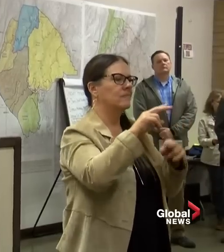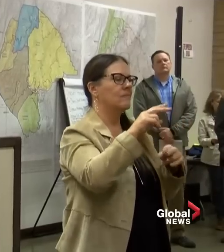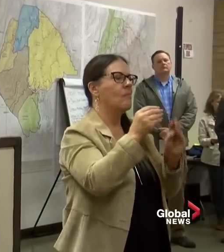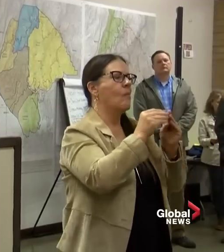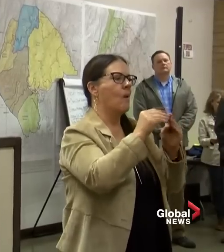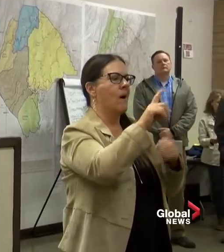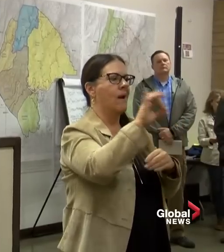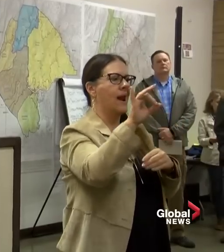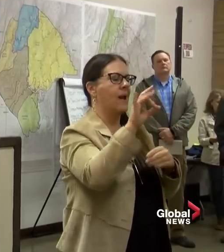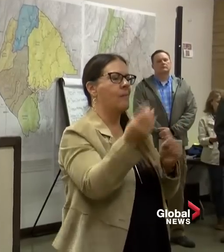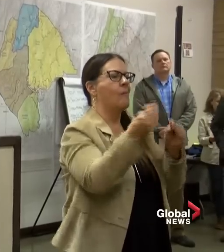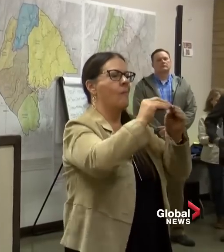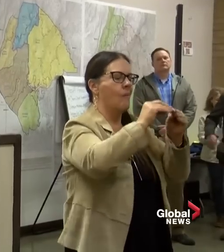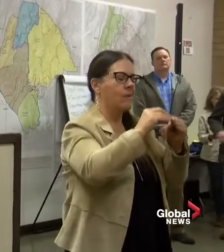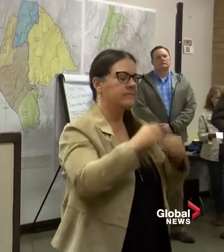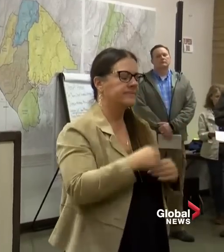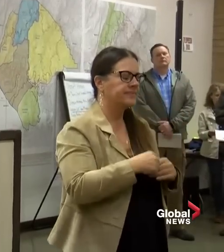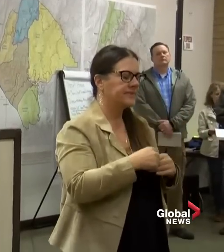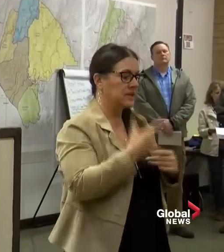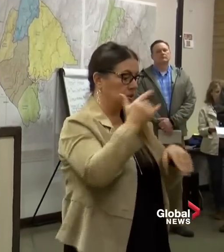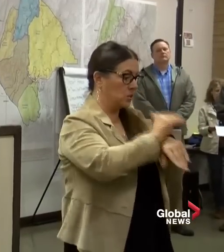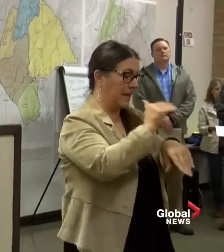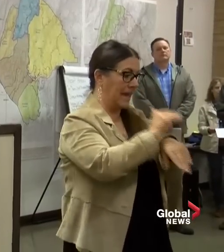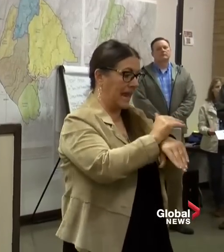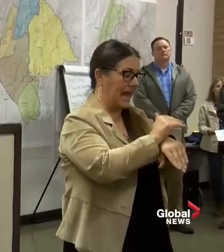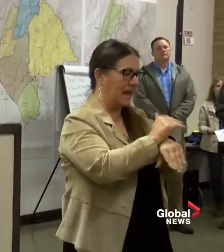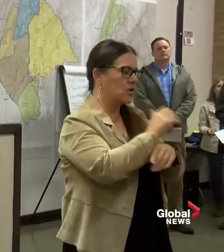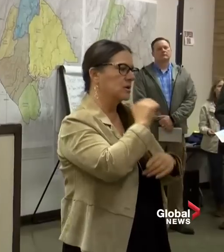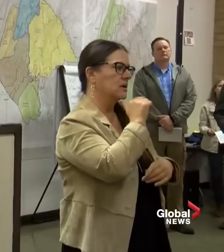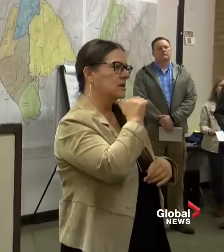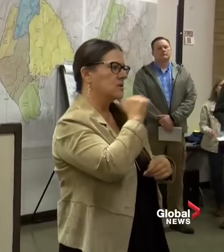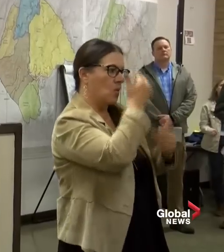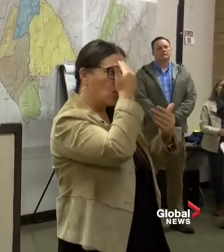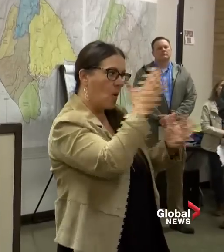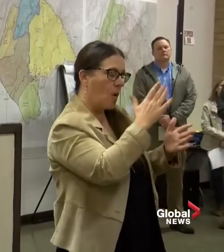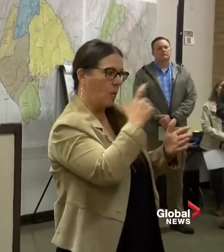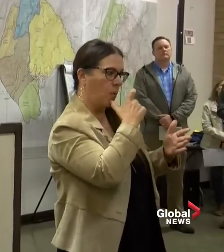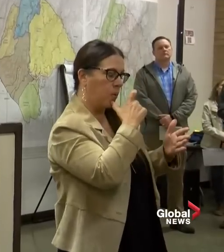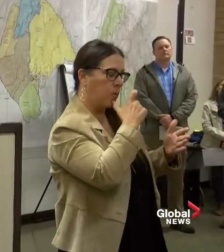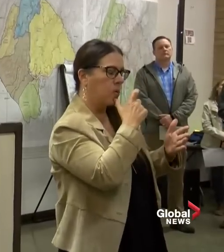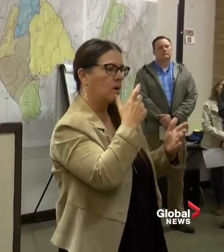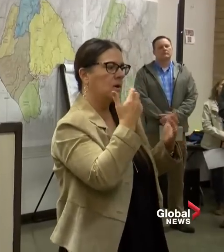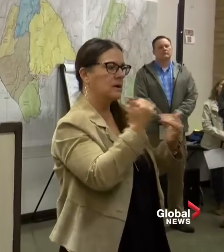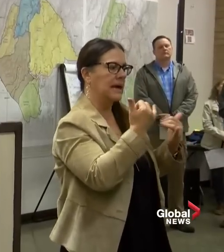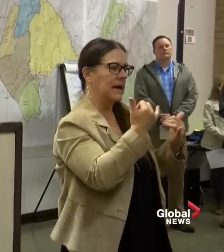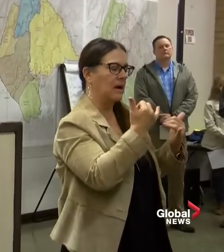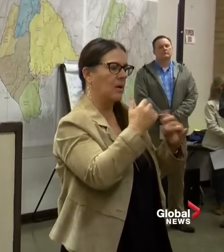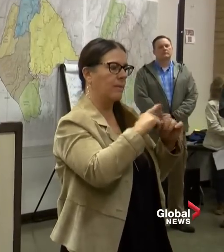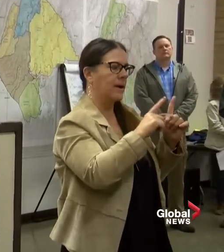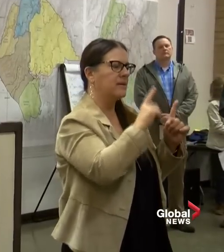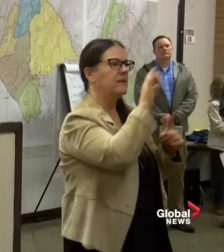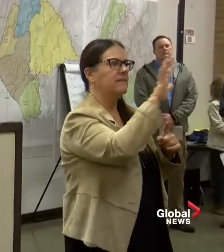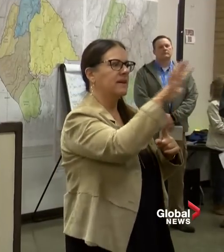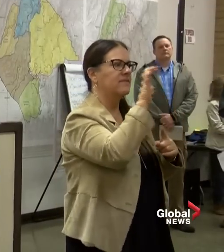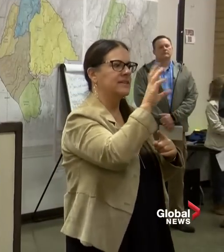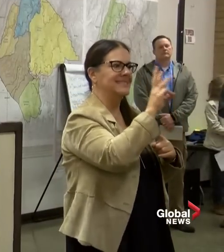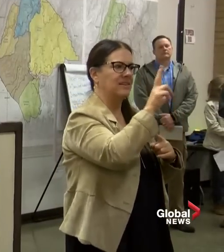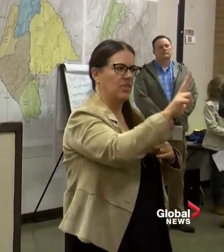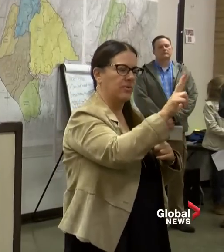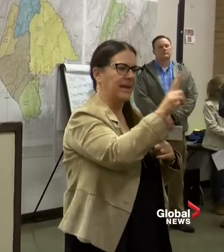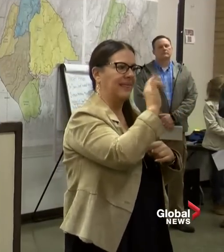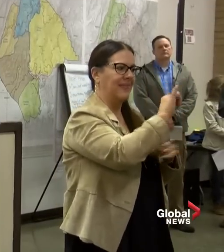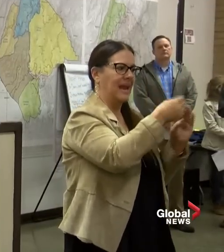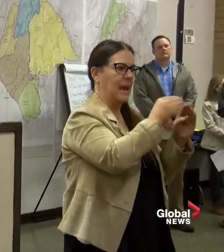night. As of tonight, the current list of unaccounted for individuals stands at 563. That